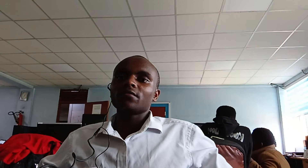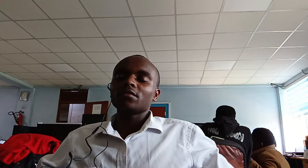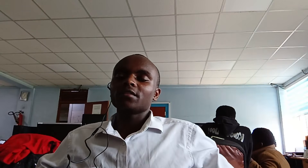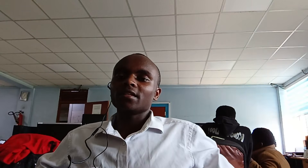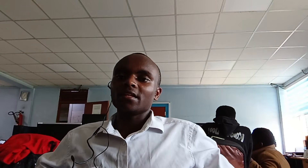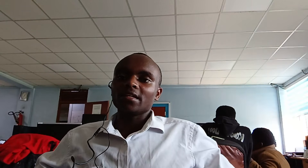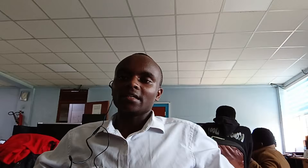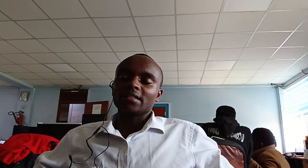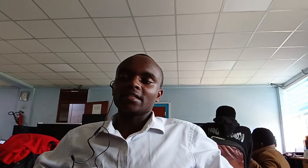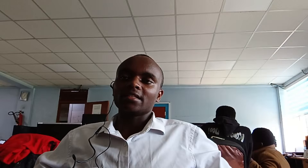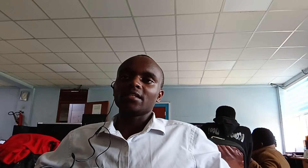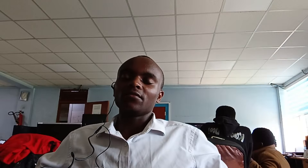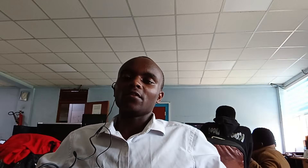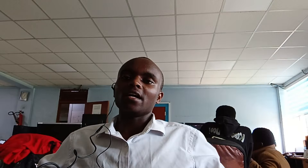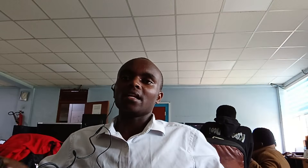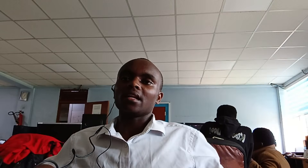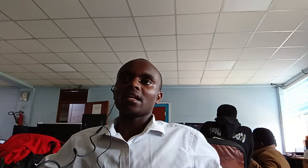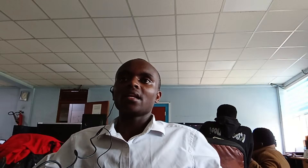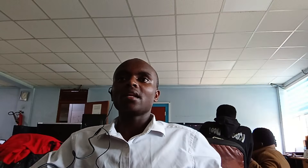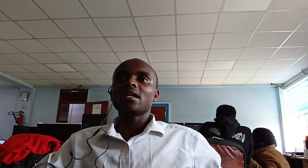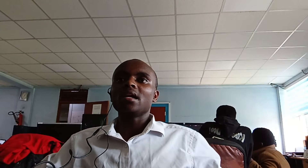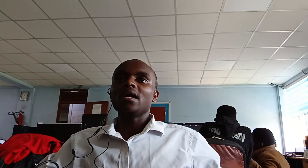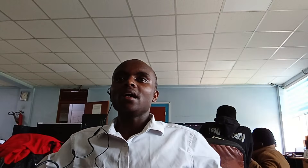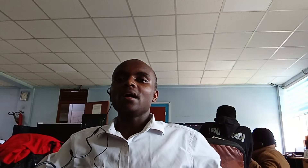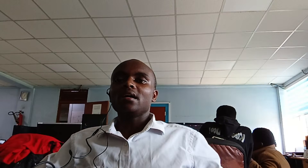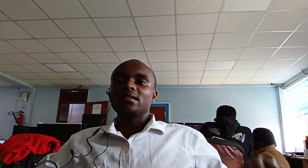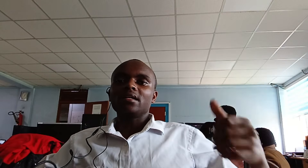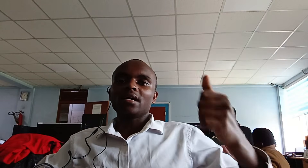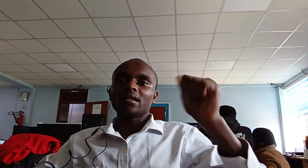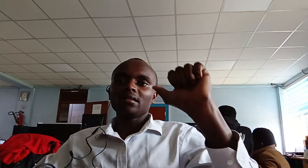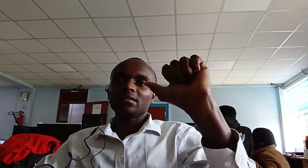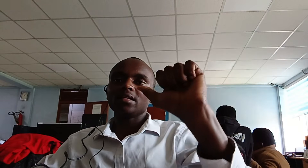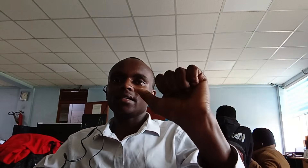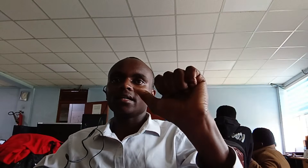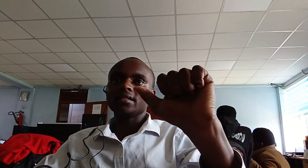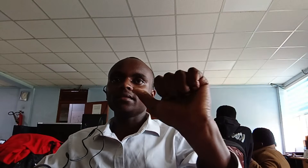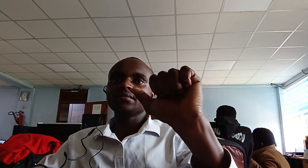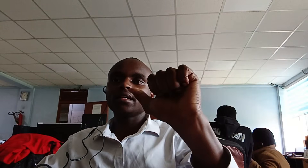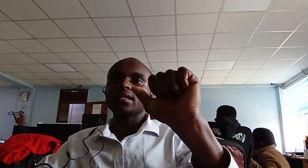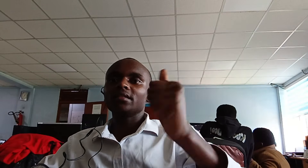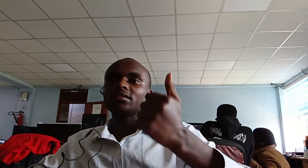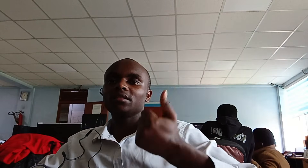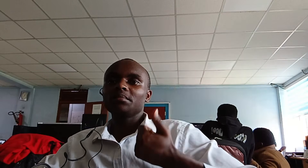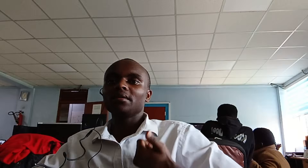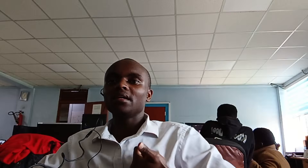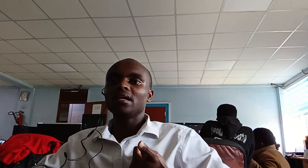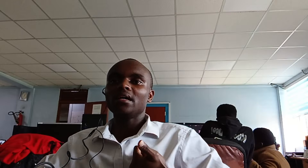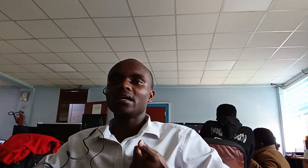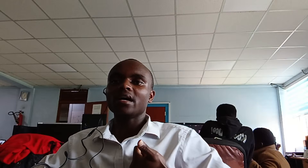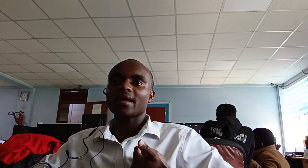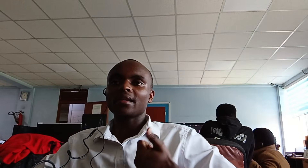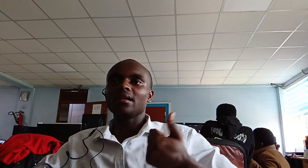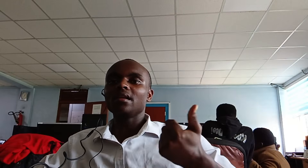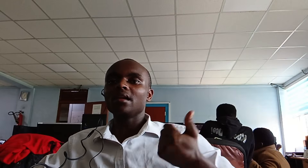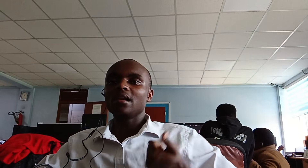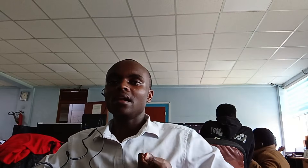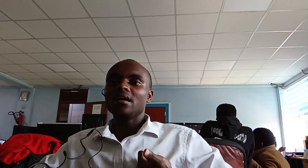sign the sign for girl. Girl, letter A handship, girl,